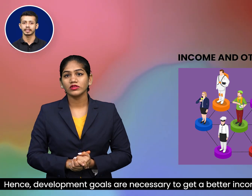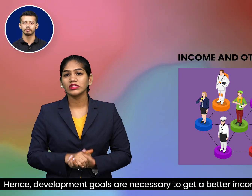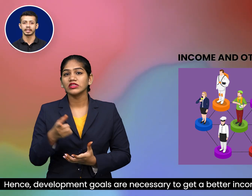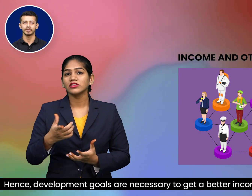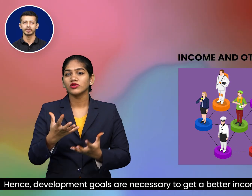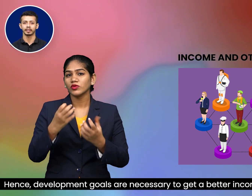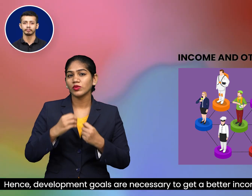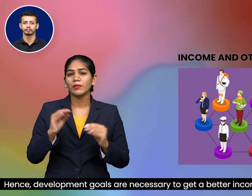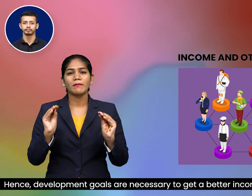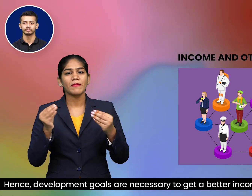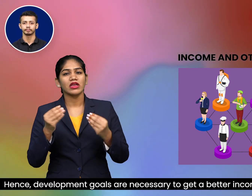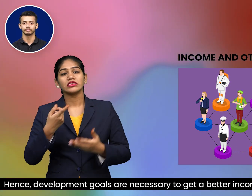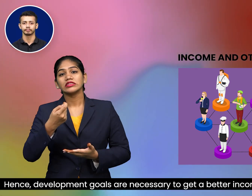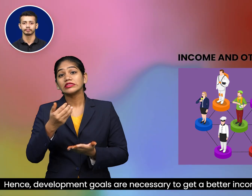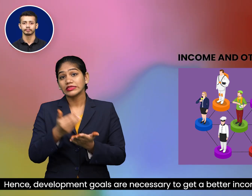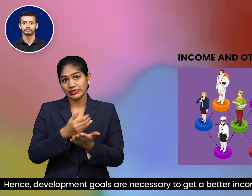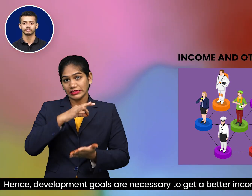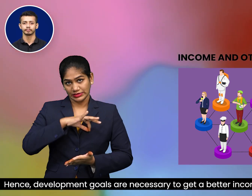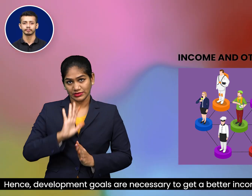to get a better income